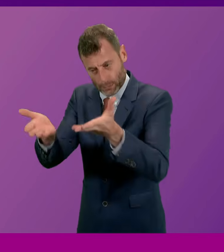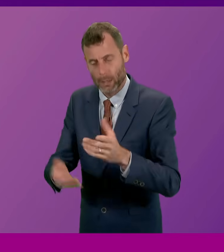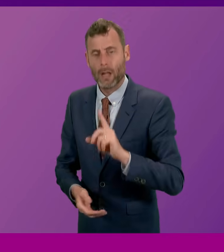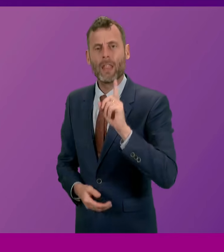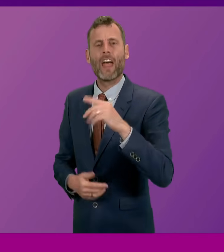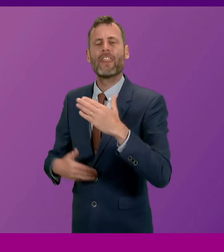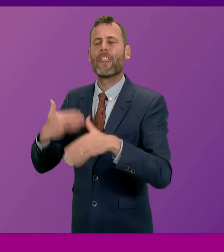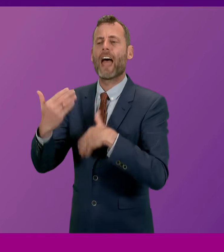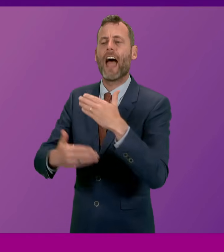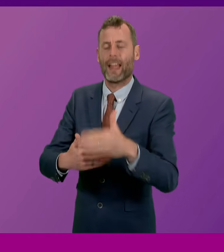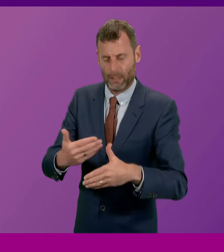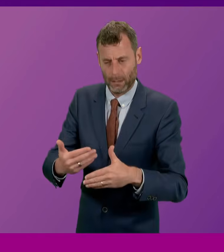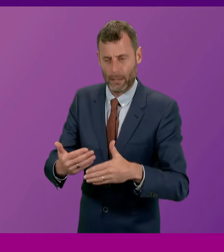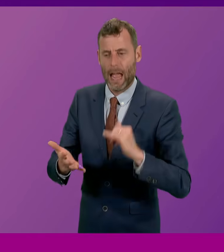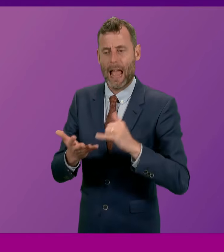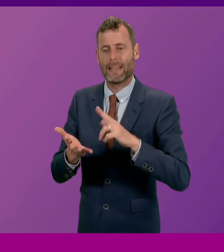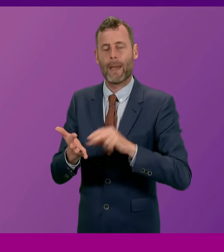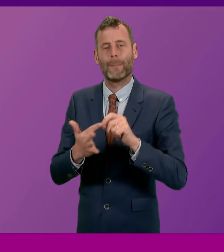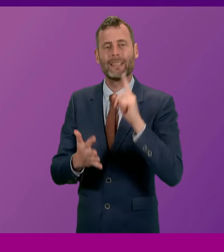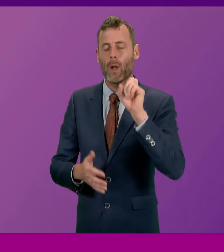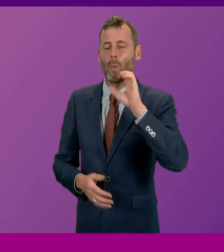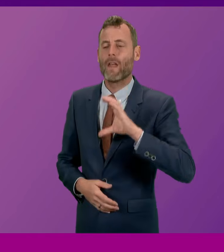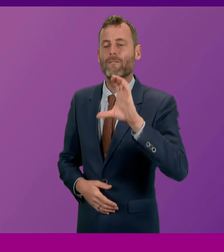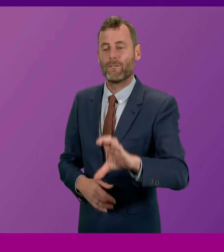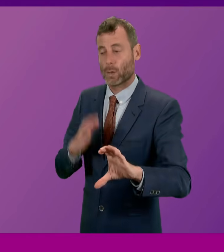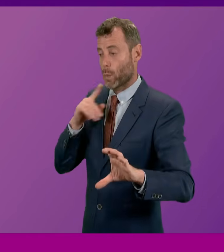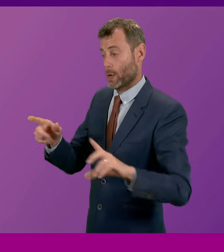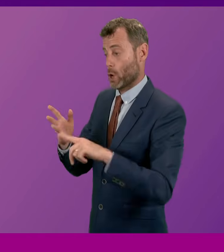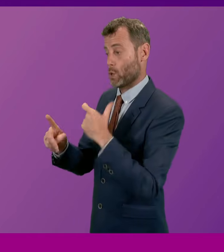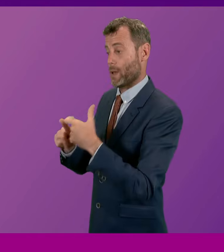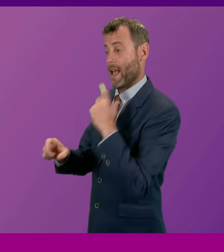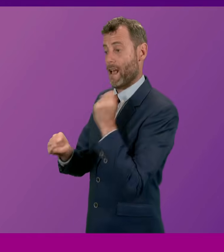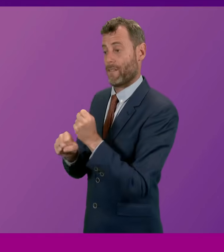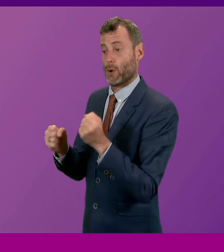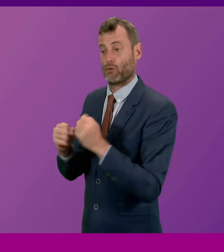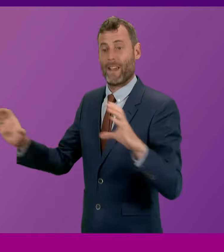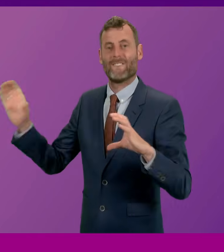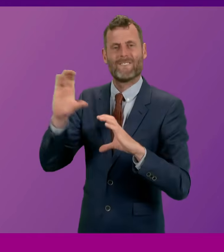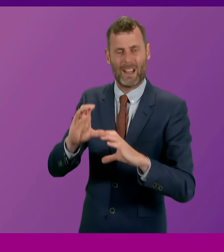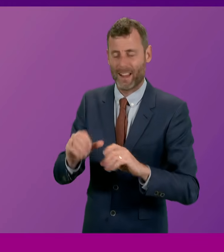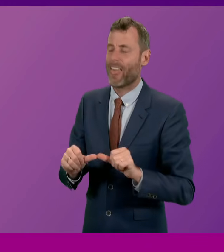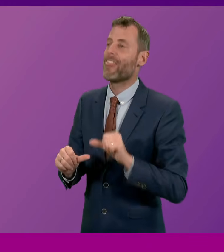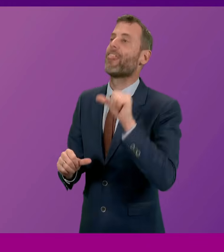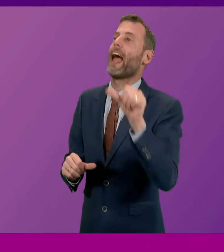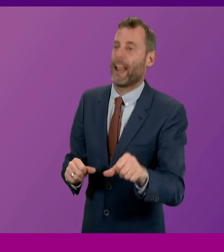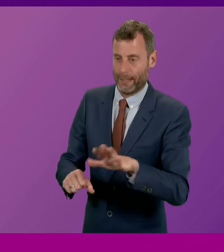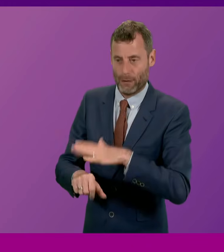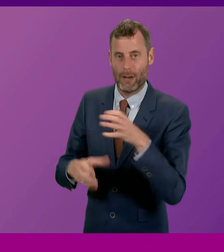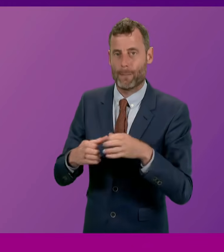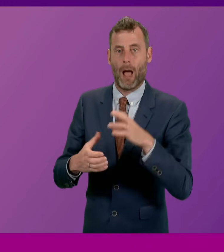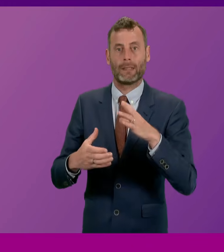would only be paid when the UK Government promised funding, and then the Green Party blocked it anyway. Now that the UK Government has met